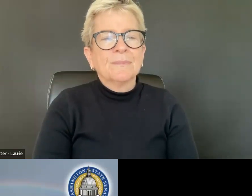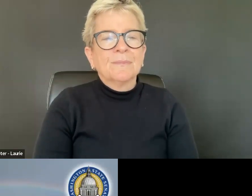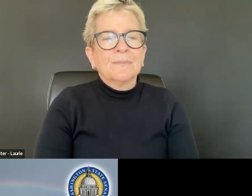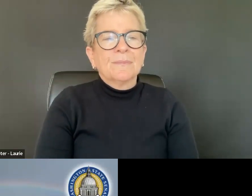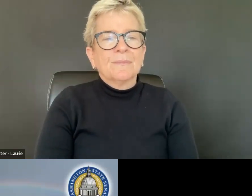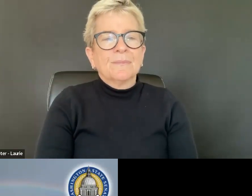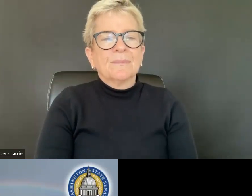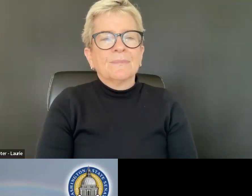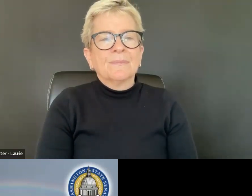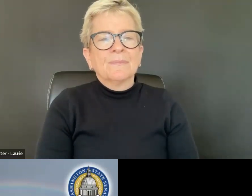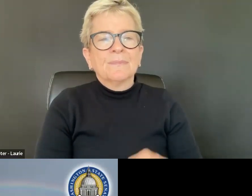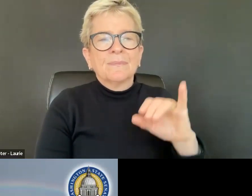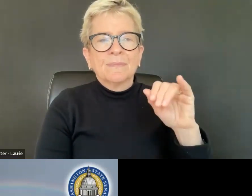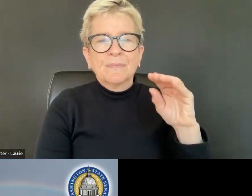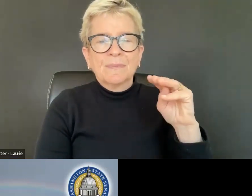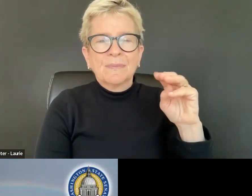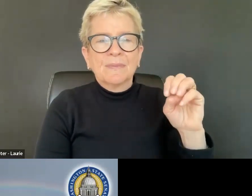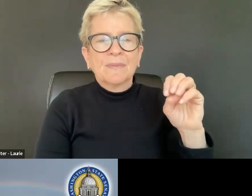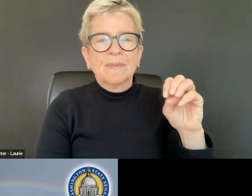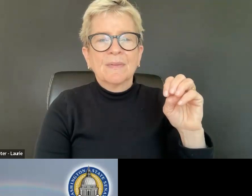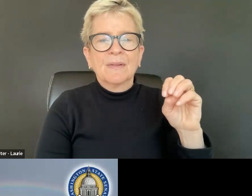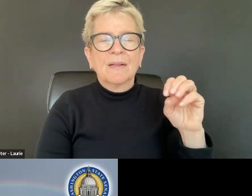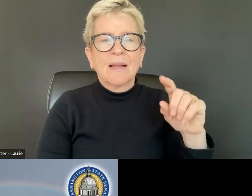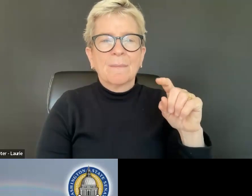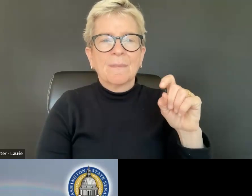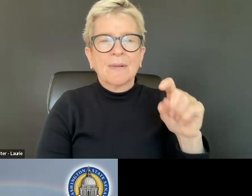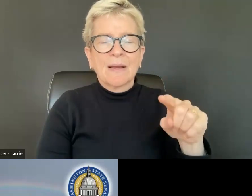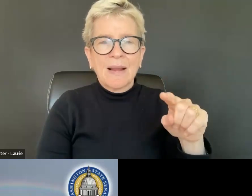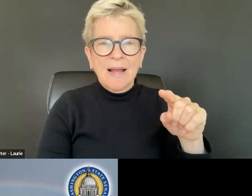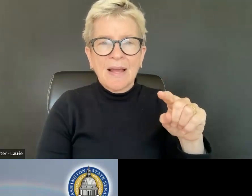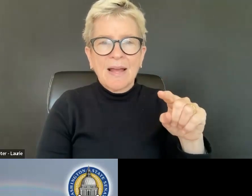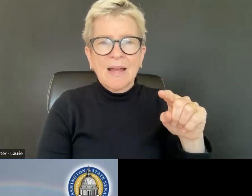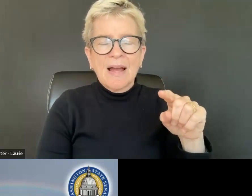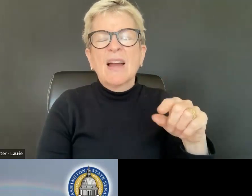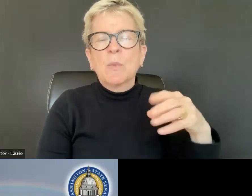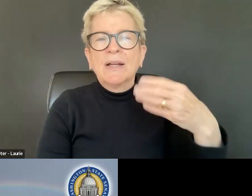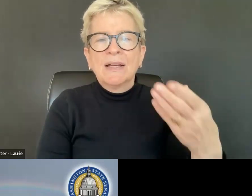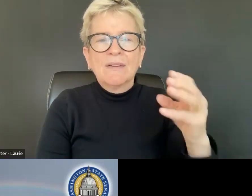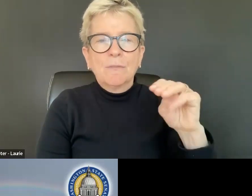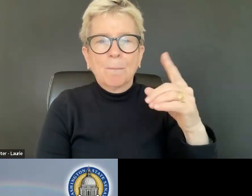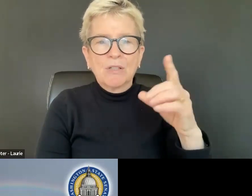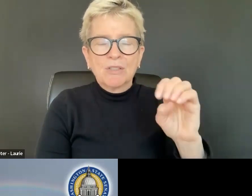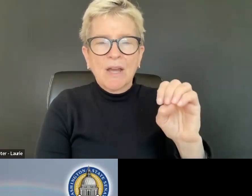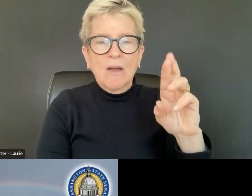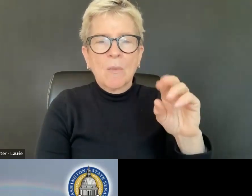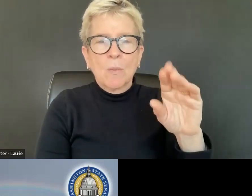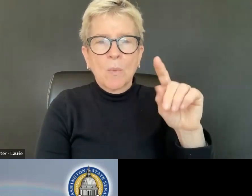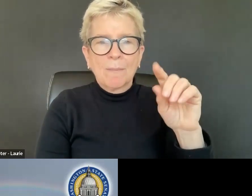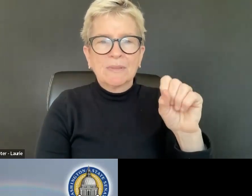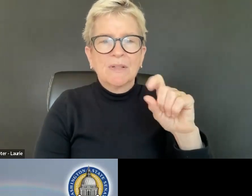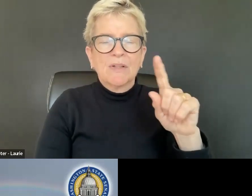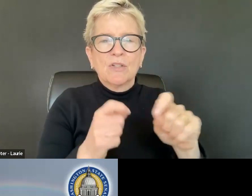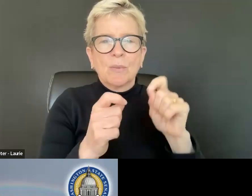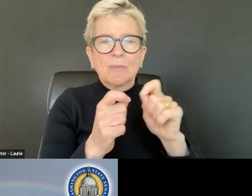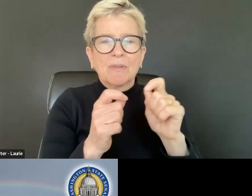I'm going to ask Claudia. Claudia, I'll give you Michelle Roberts' email. I'll ask you to email your specific question about